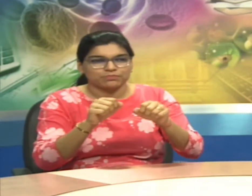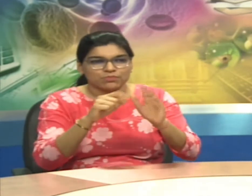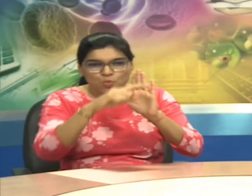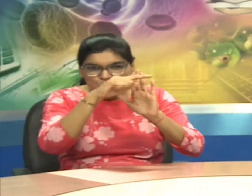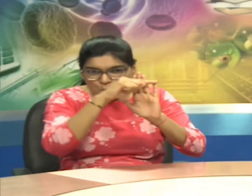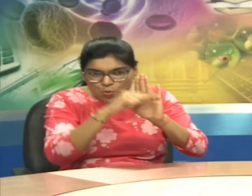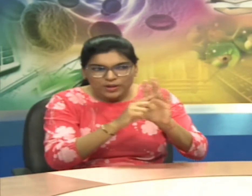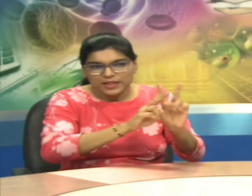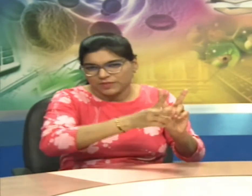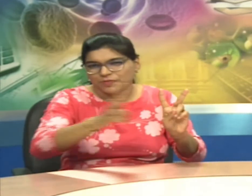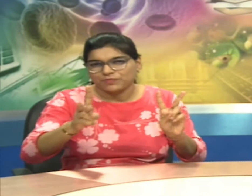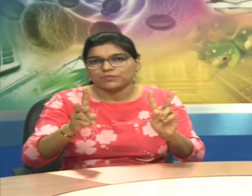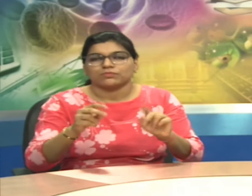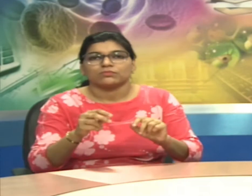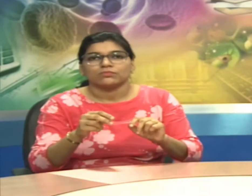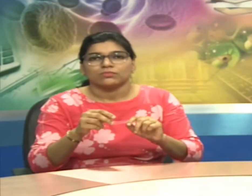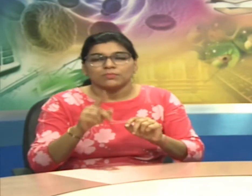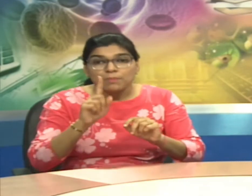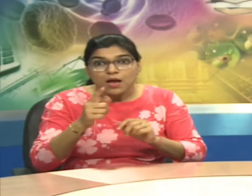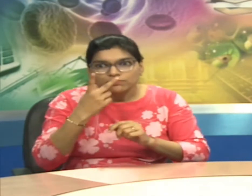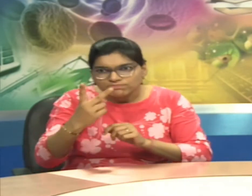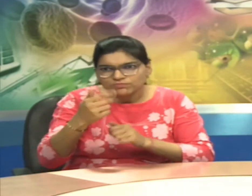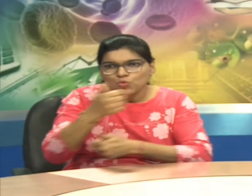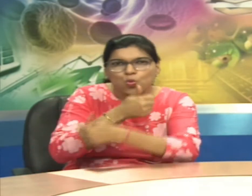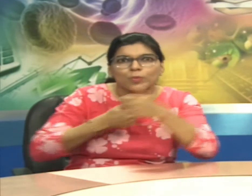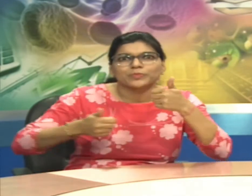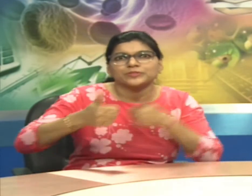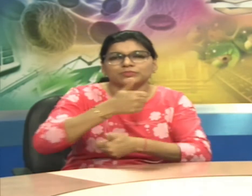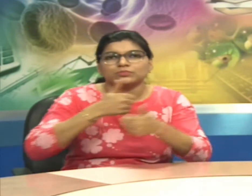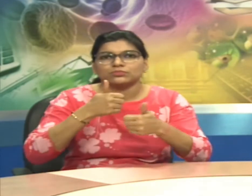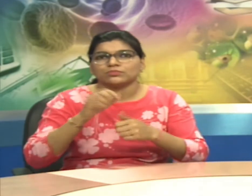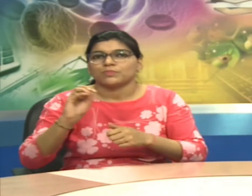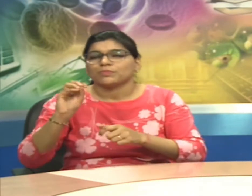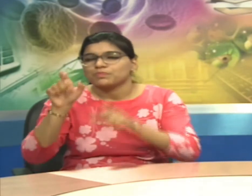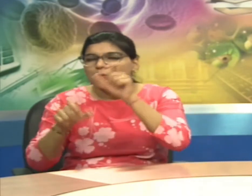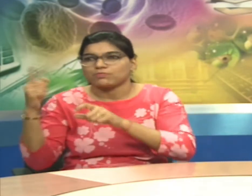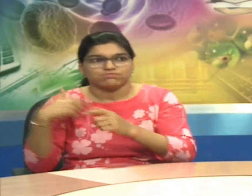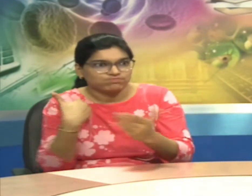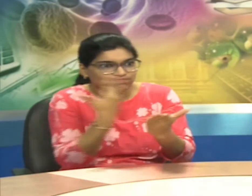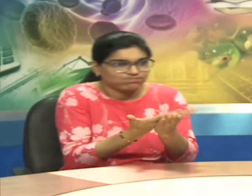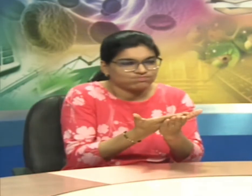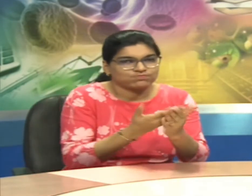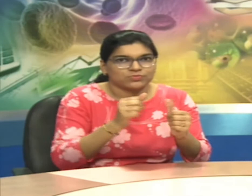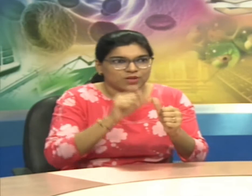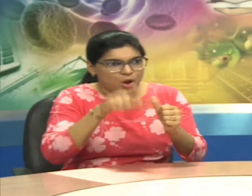are different kind of banks in one particular country or one particular